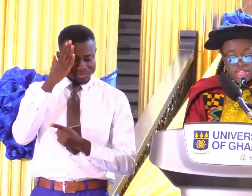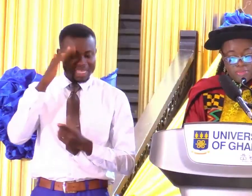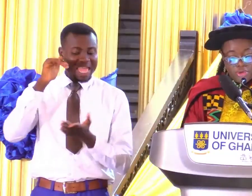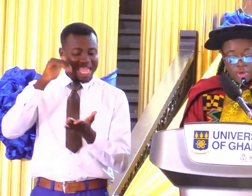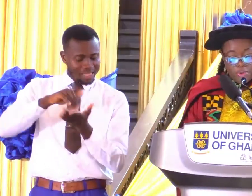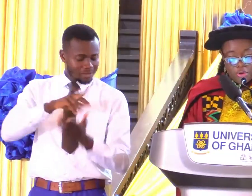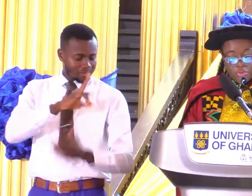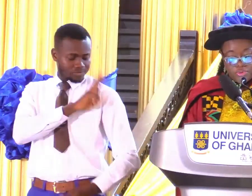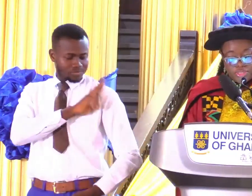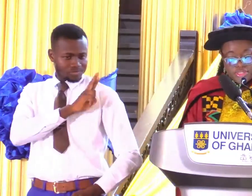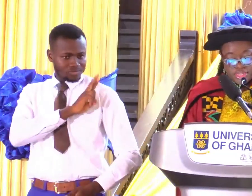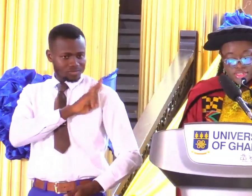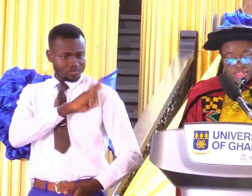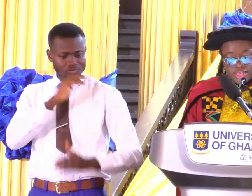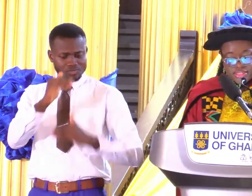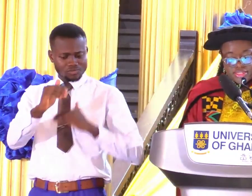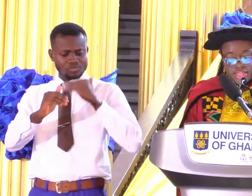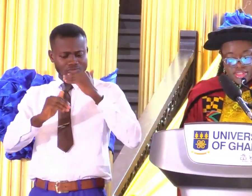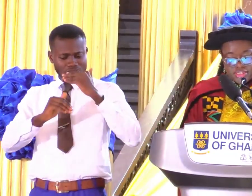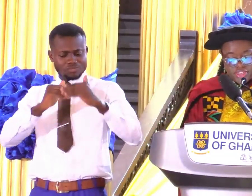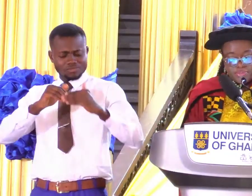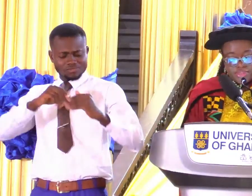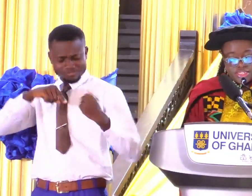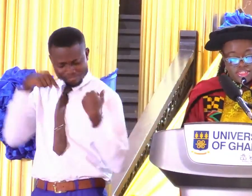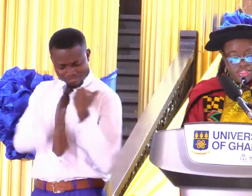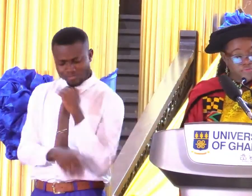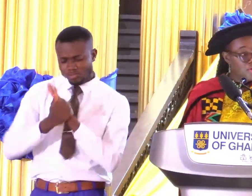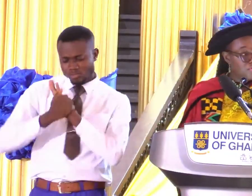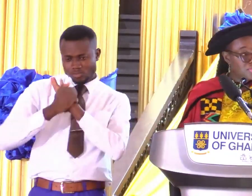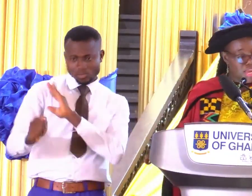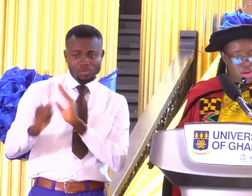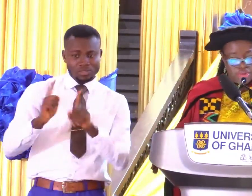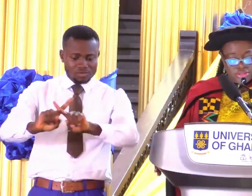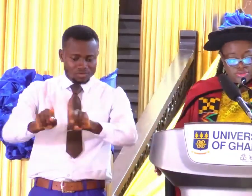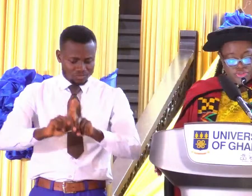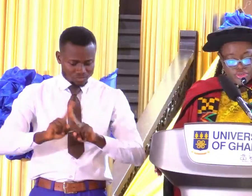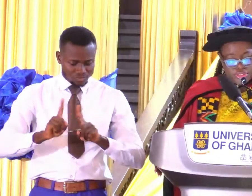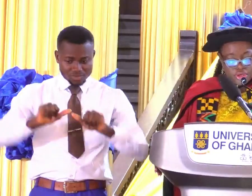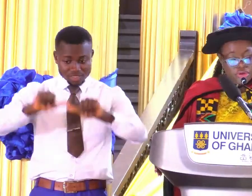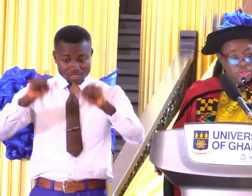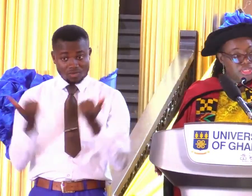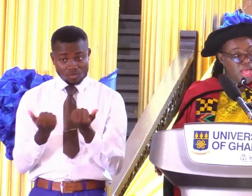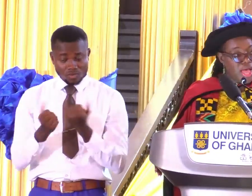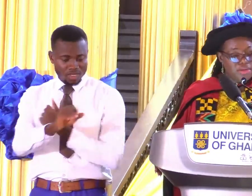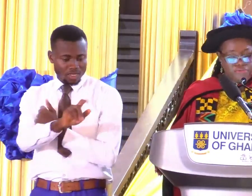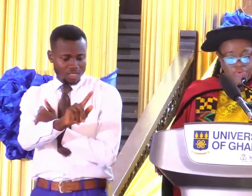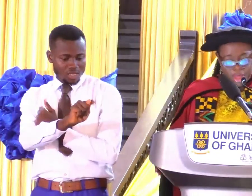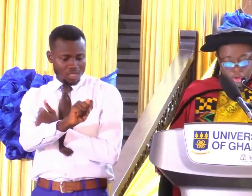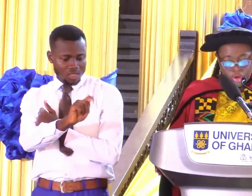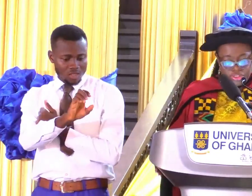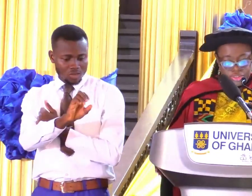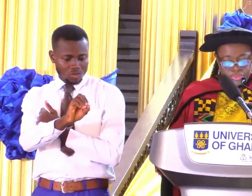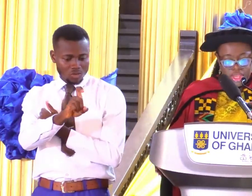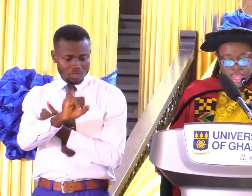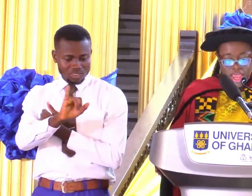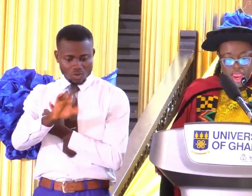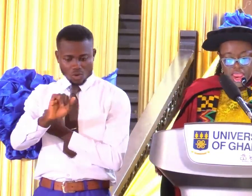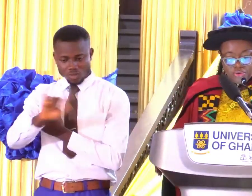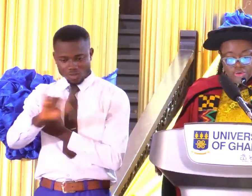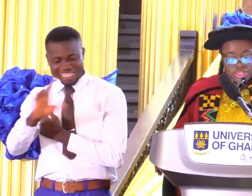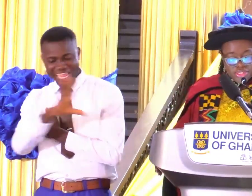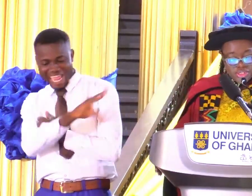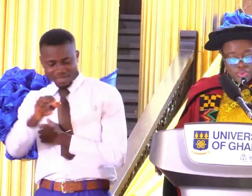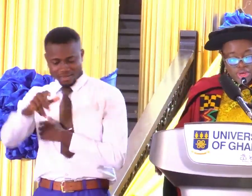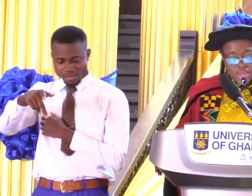Professor Appiah-Opong possesses extensive expertise in various areas of toxicology and pharmacology.